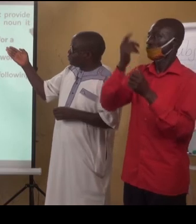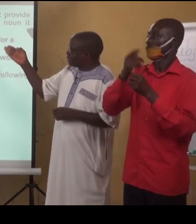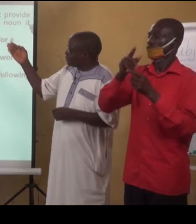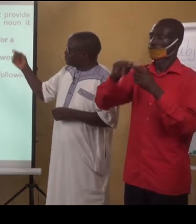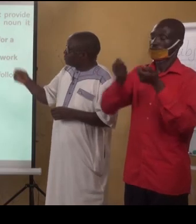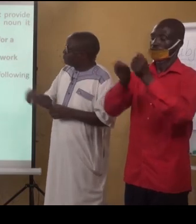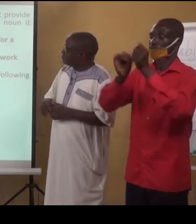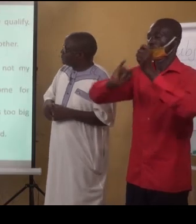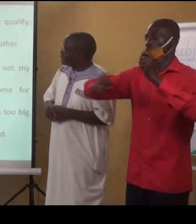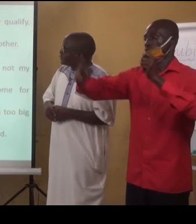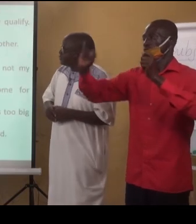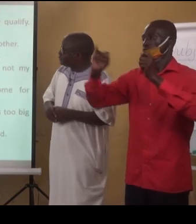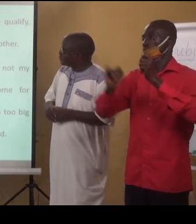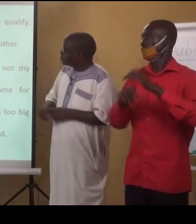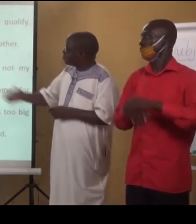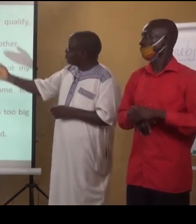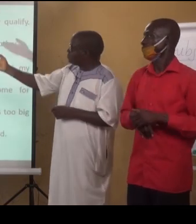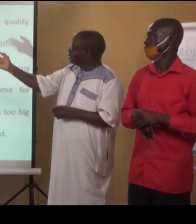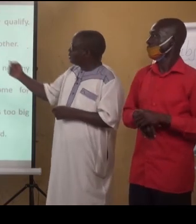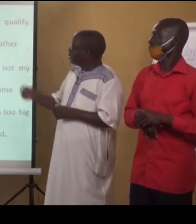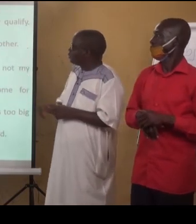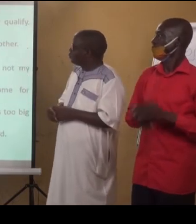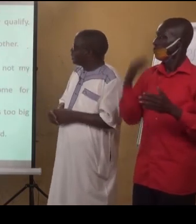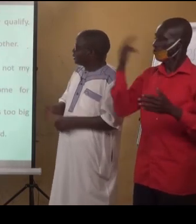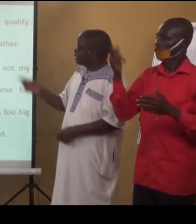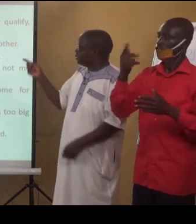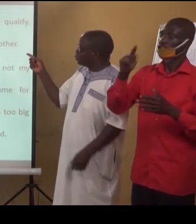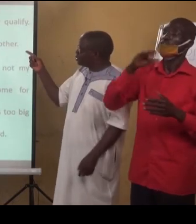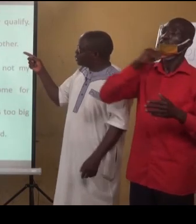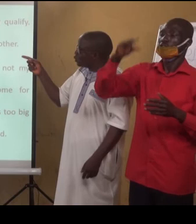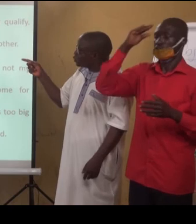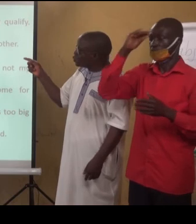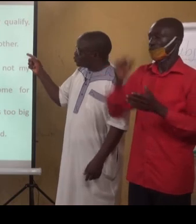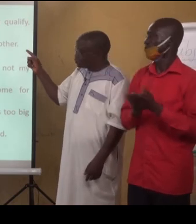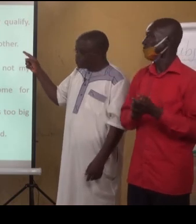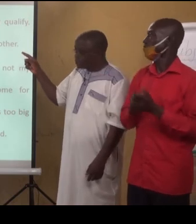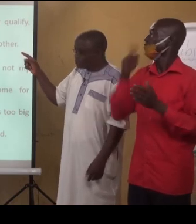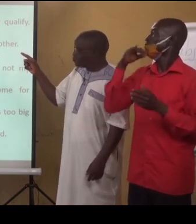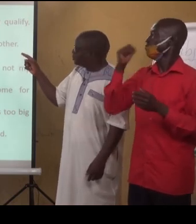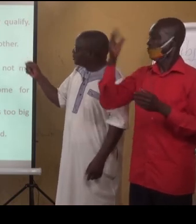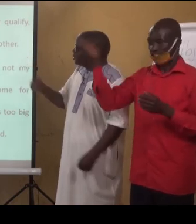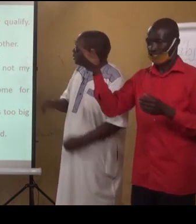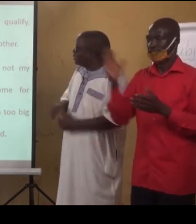the following. Next, the old man, you notice the word whose.